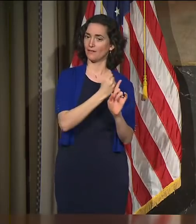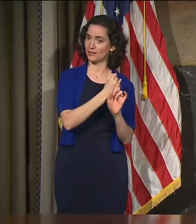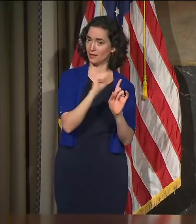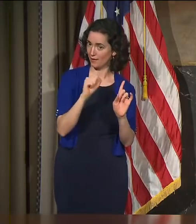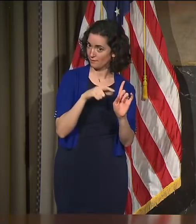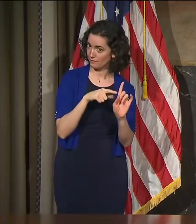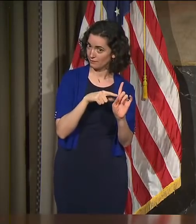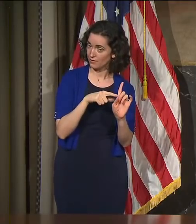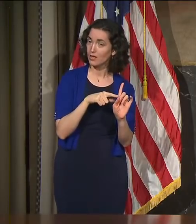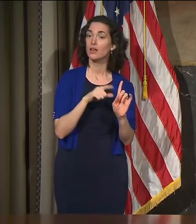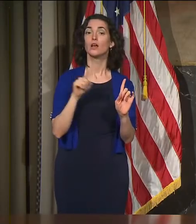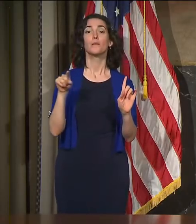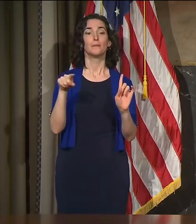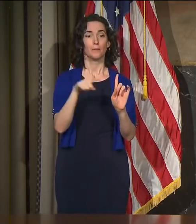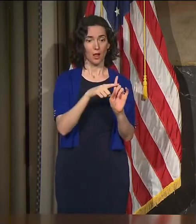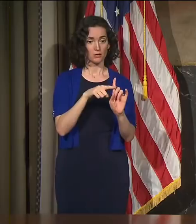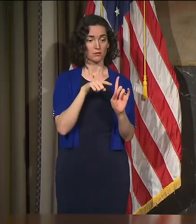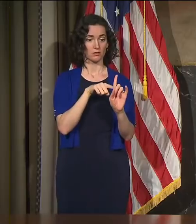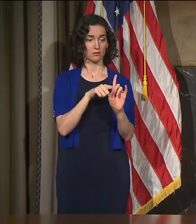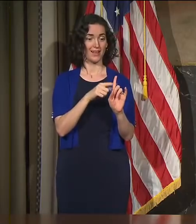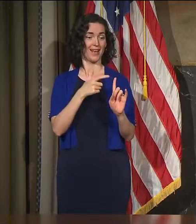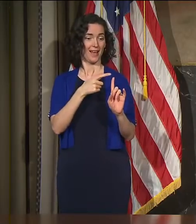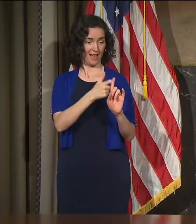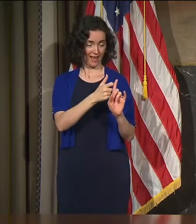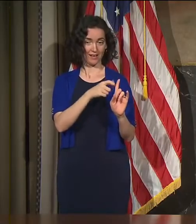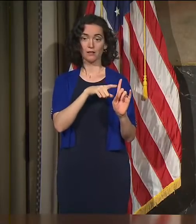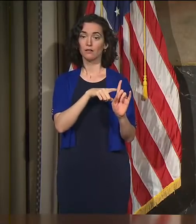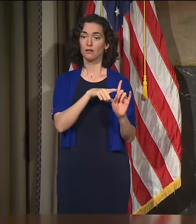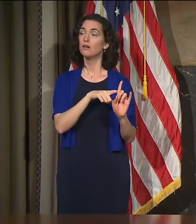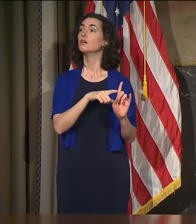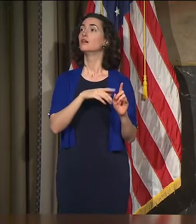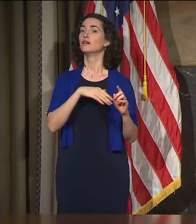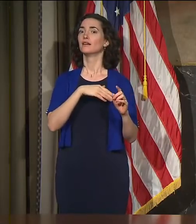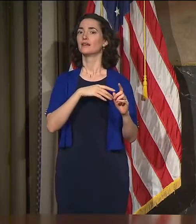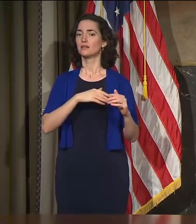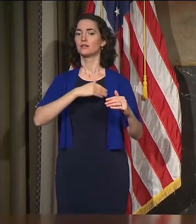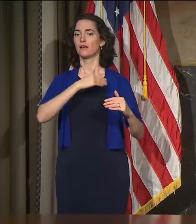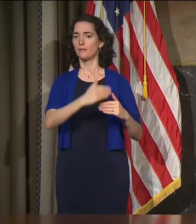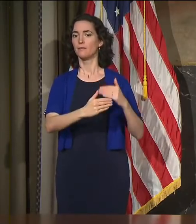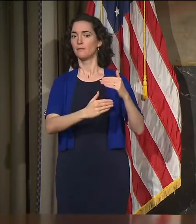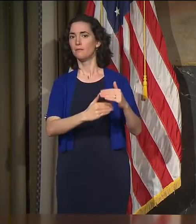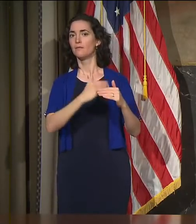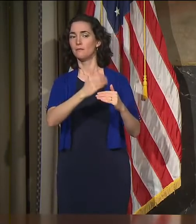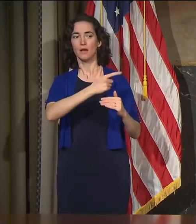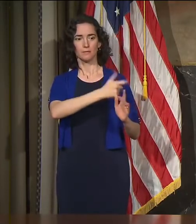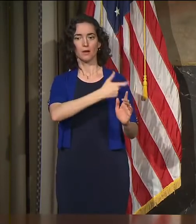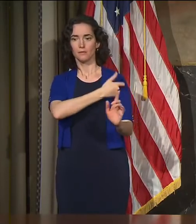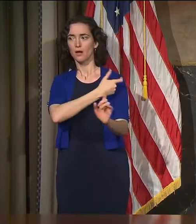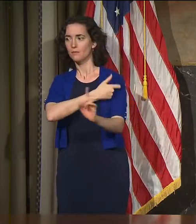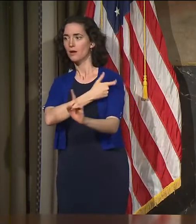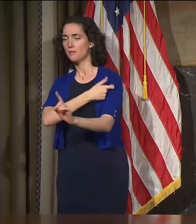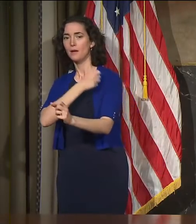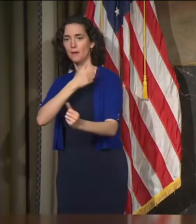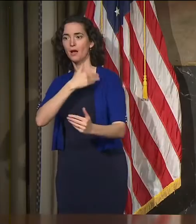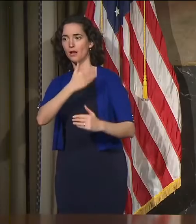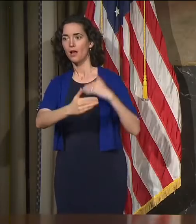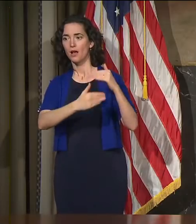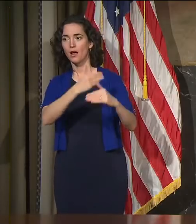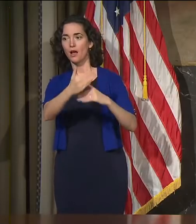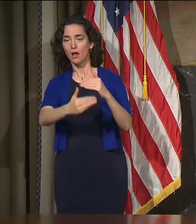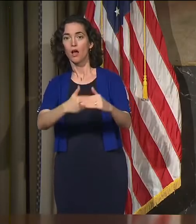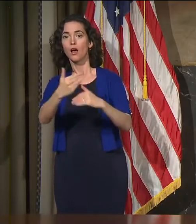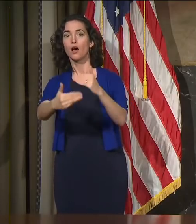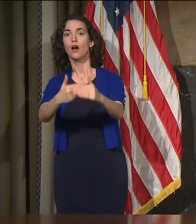going to be one step closer to putting this pandemic behind us. You know, we've talked about it before, that the vaccine is the